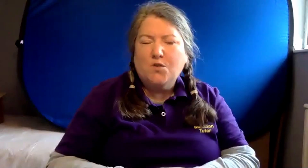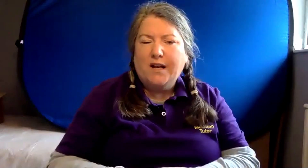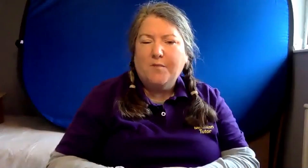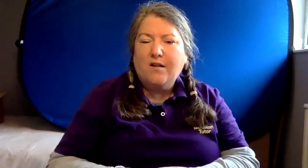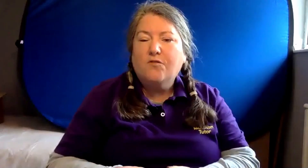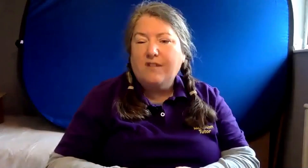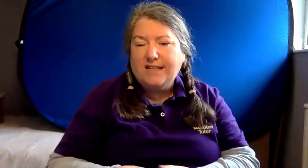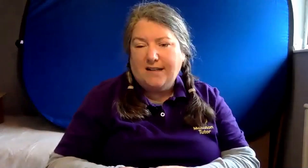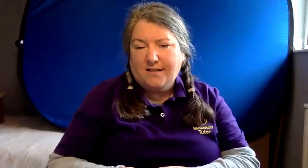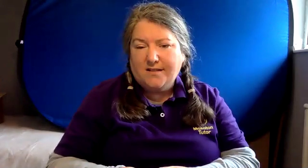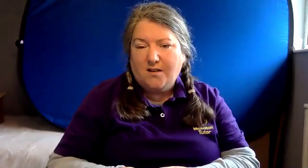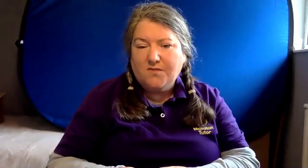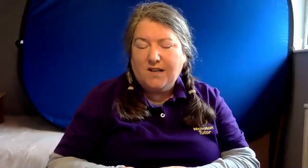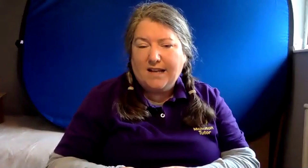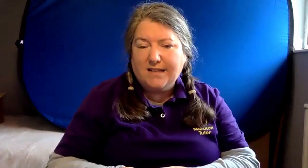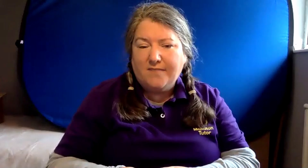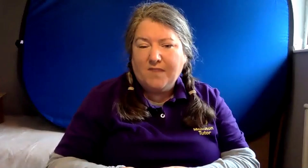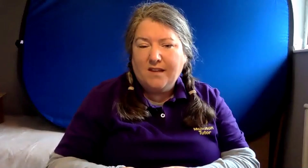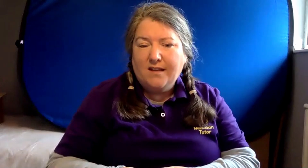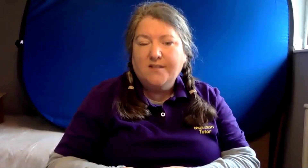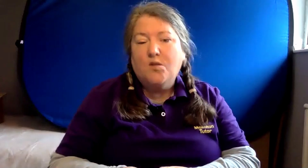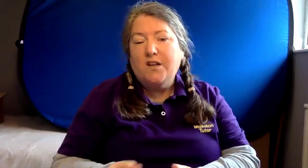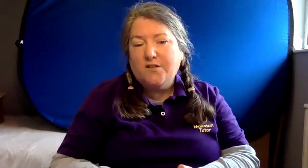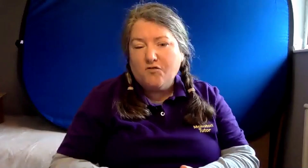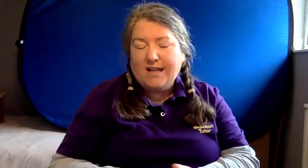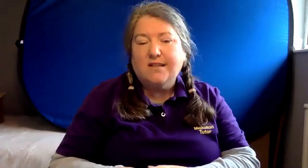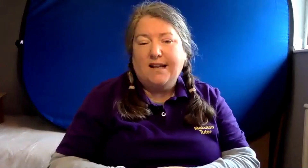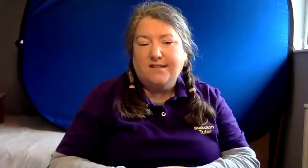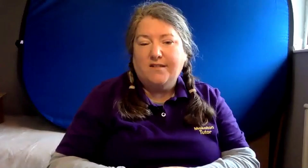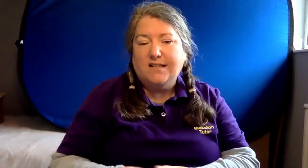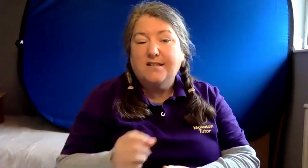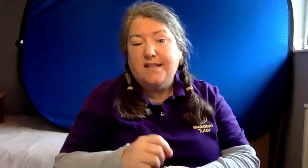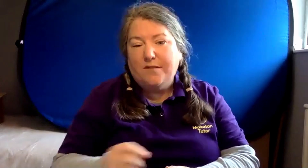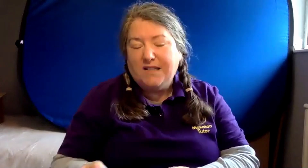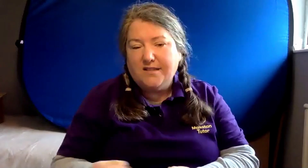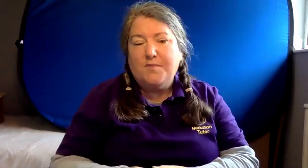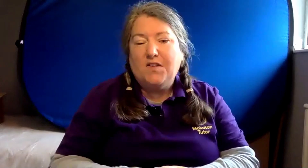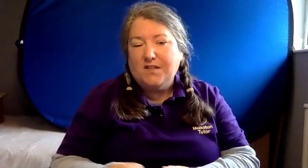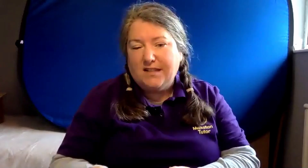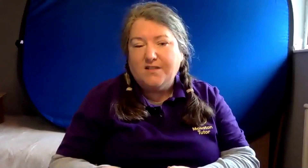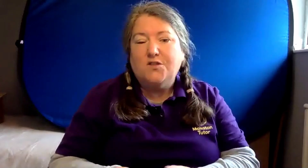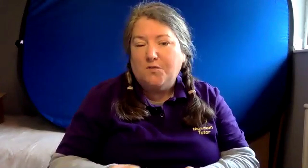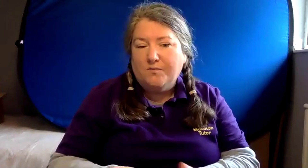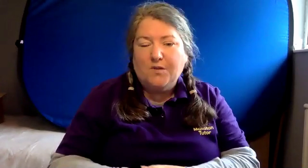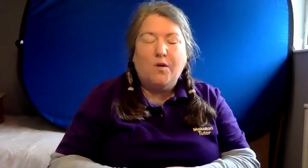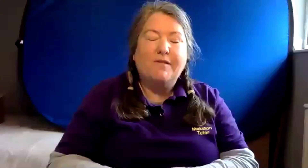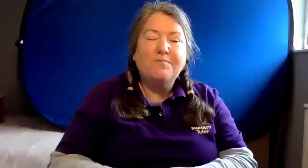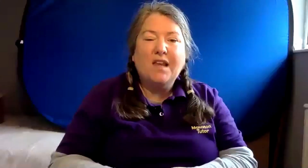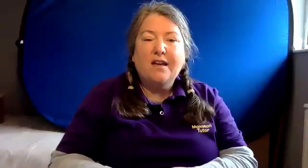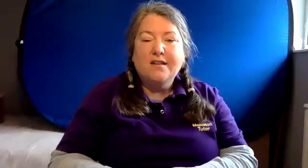talking about a greeting at the start of a letter. So you'd address a letter as Dear Mr. Smith, Dear Zoo, whoever. So